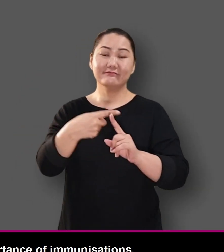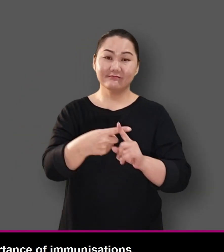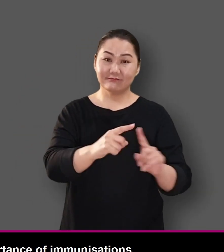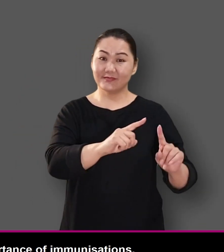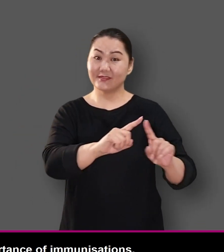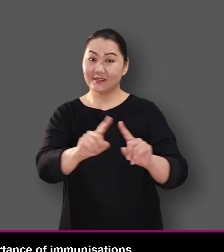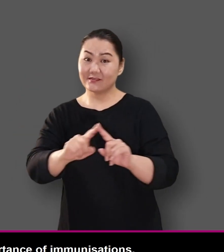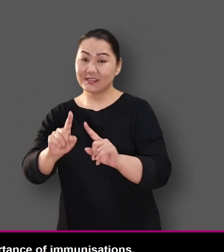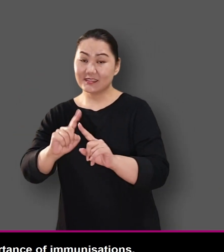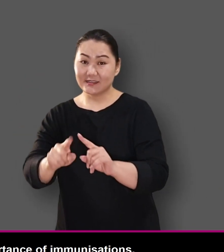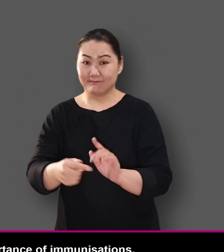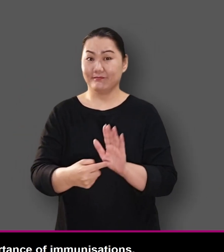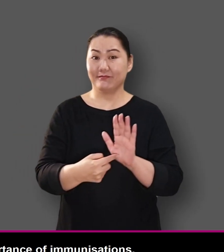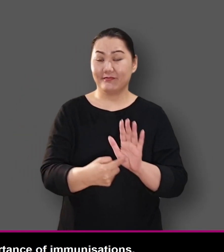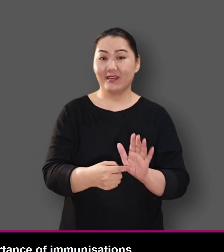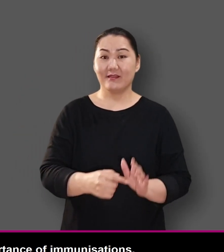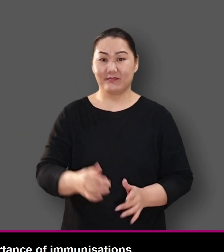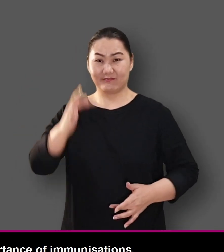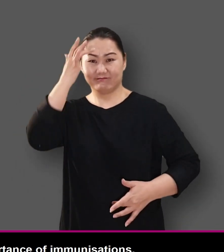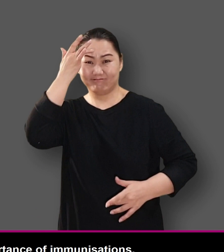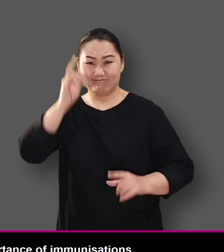including the importance of immunizations,